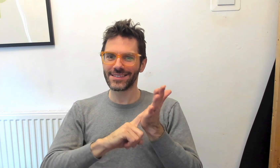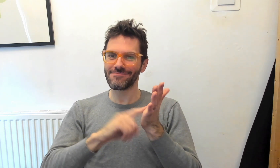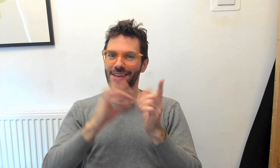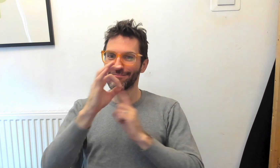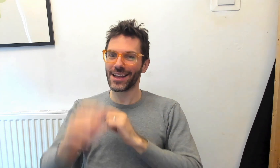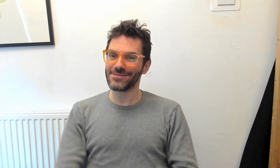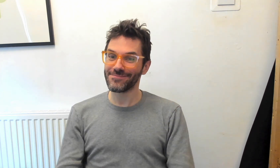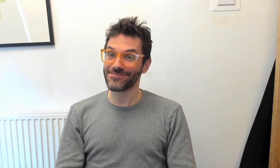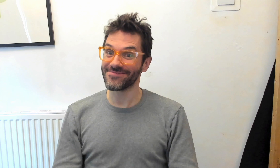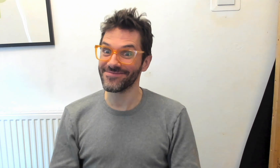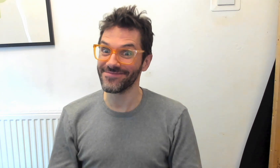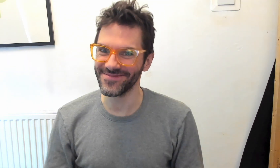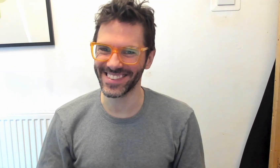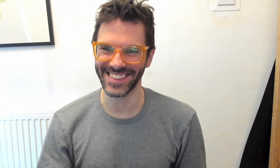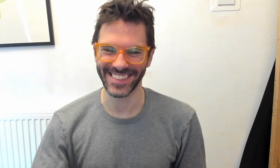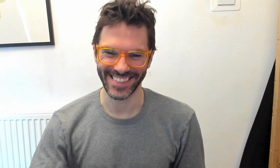ML applications.